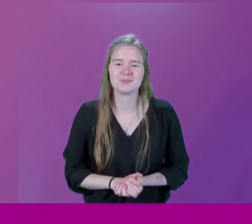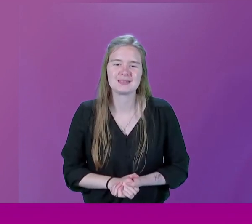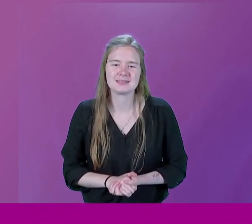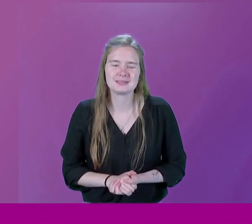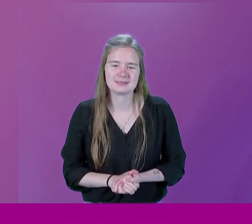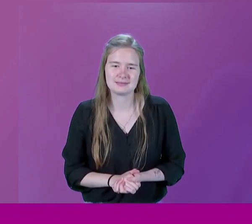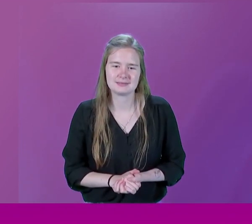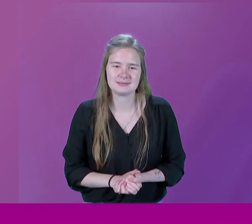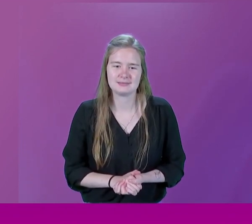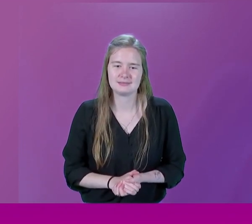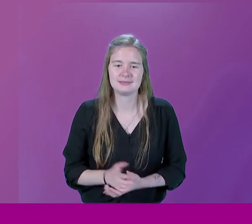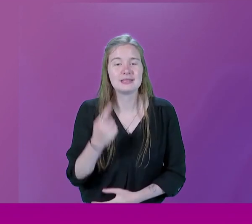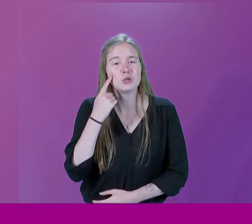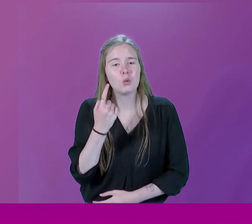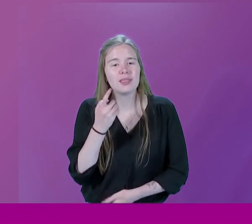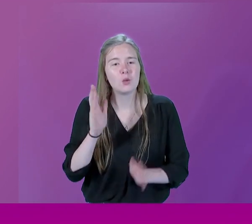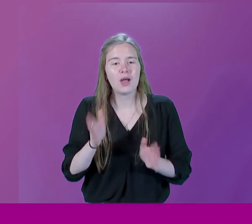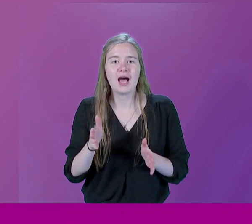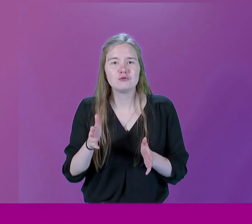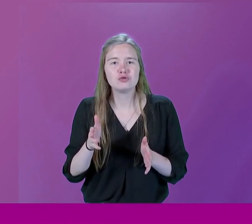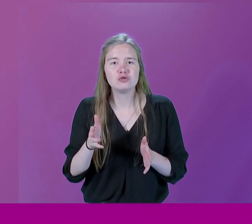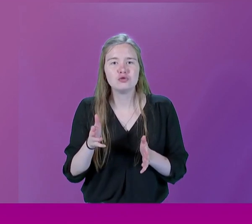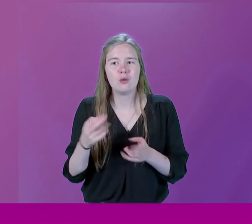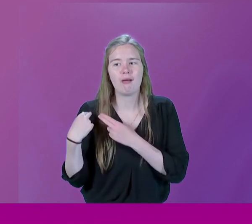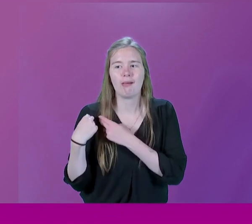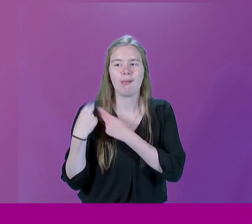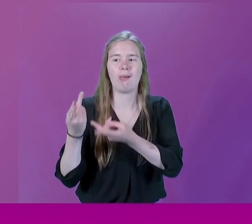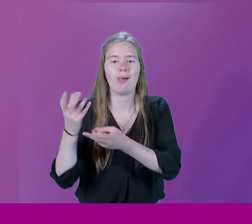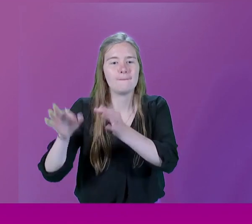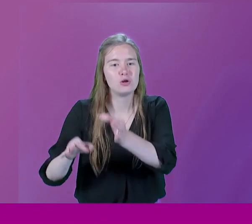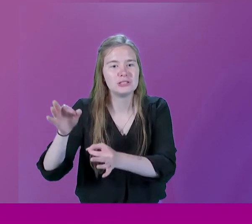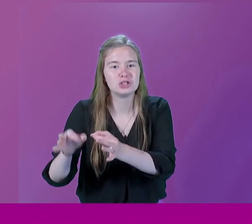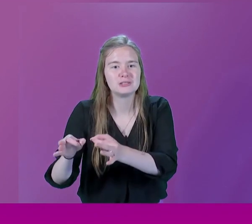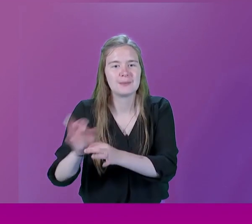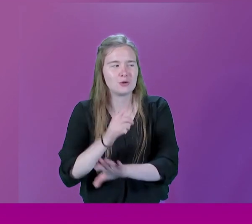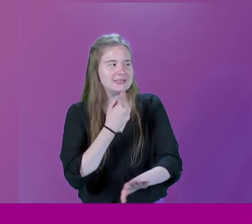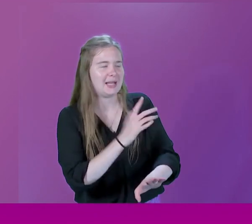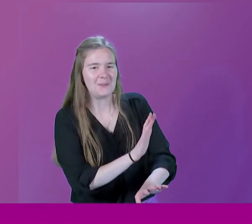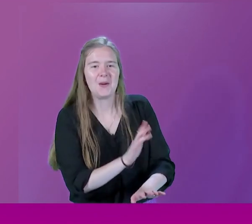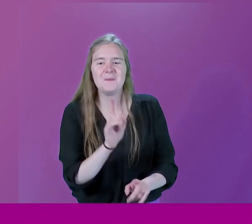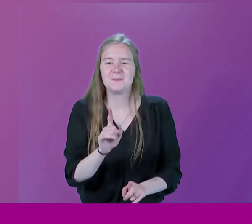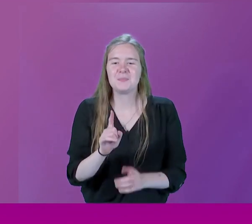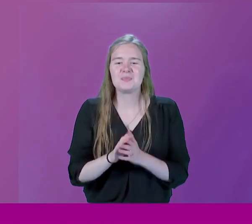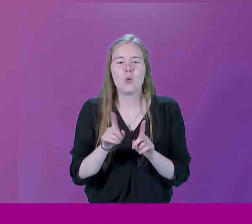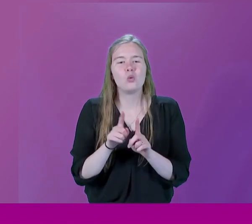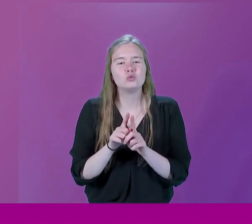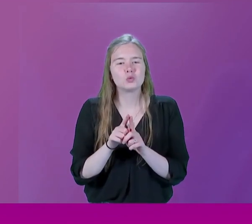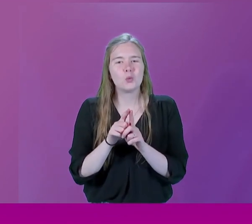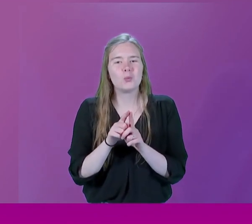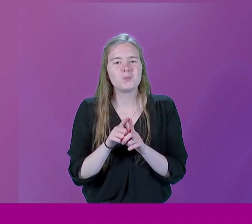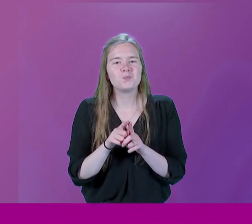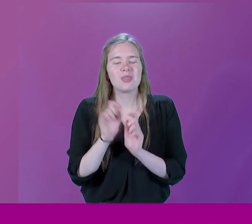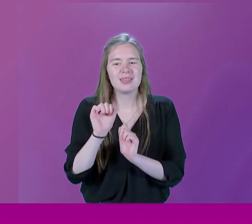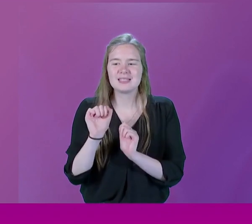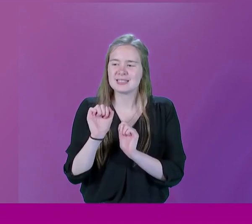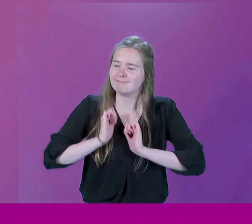think we necessarily have to just land it all on the politicians. I'm not just saying that because you're here, actually. But actually,